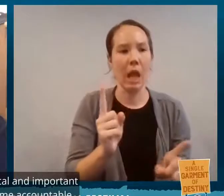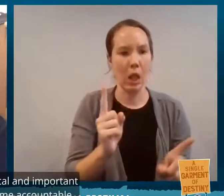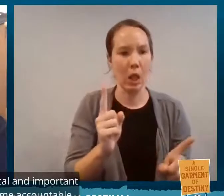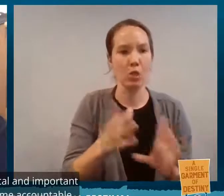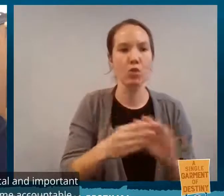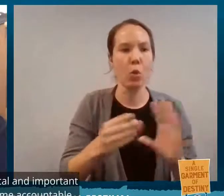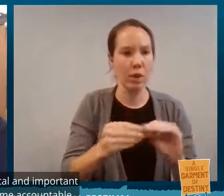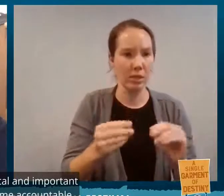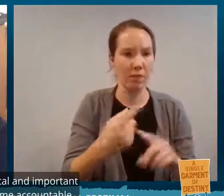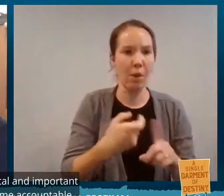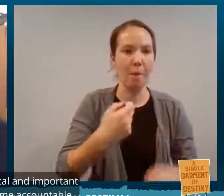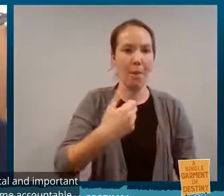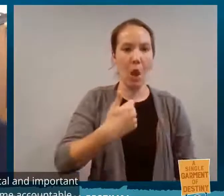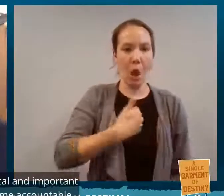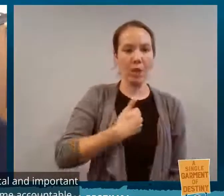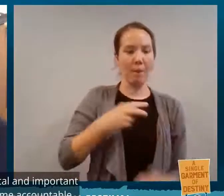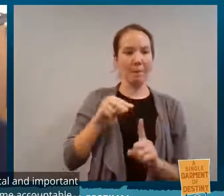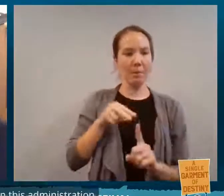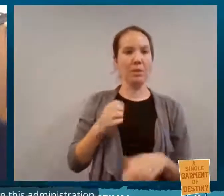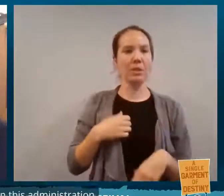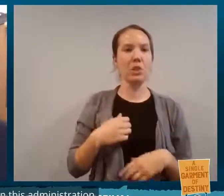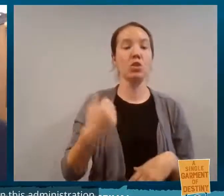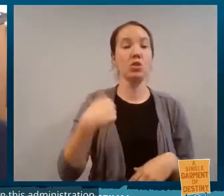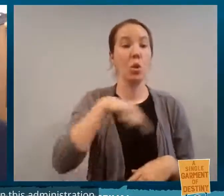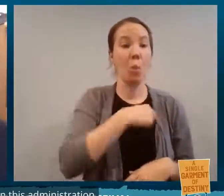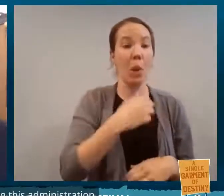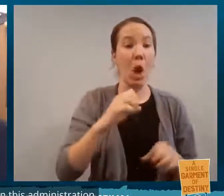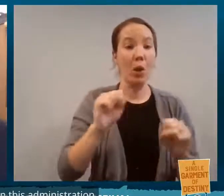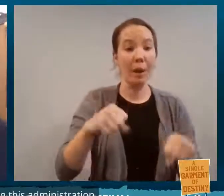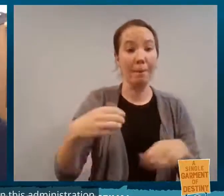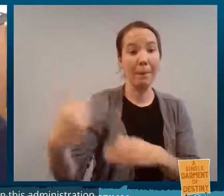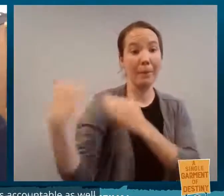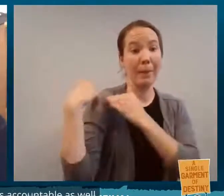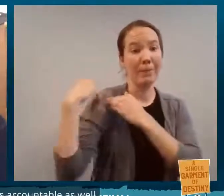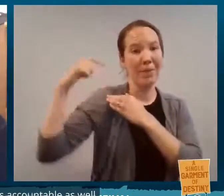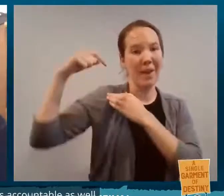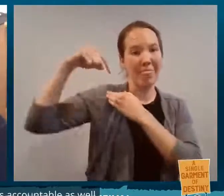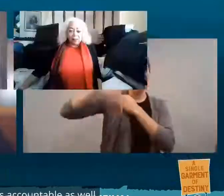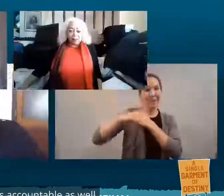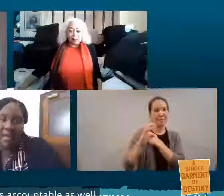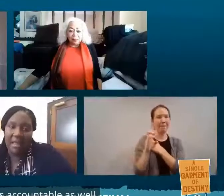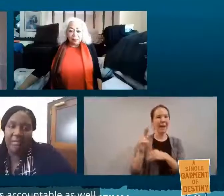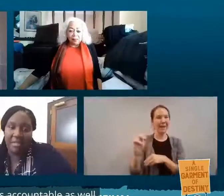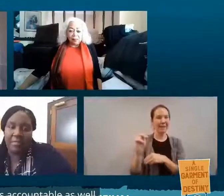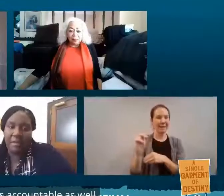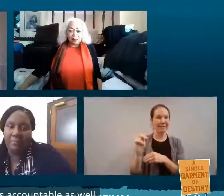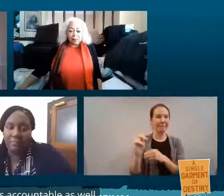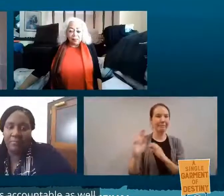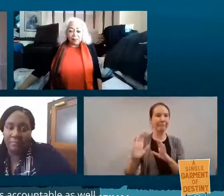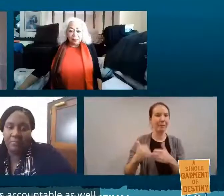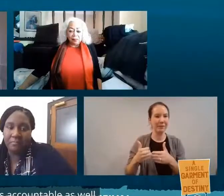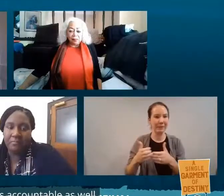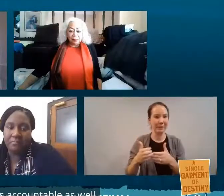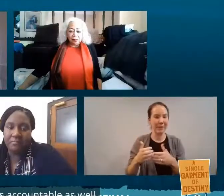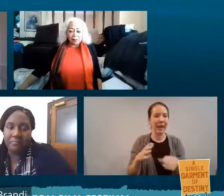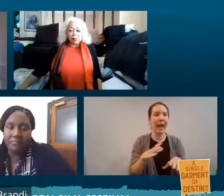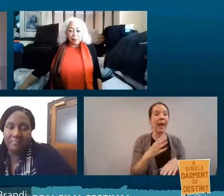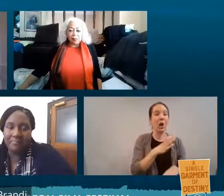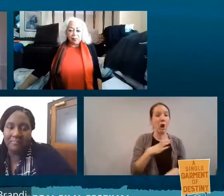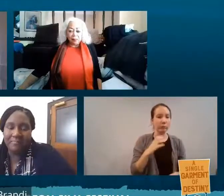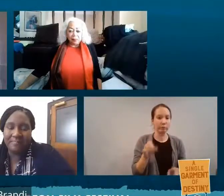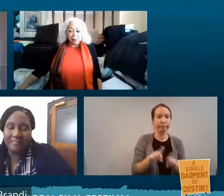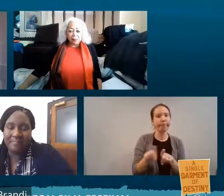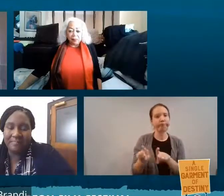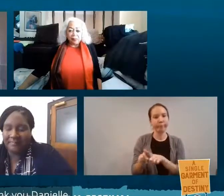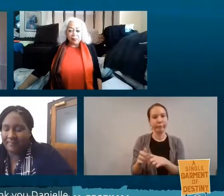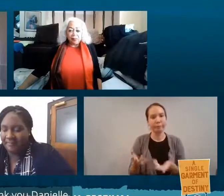and important for holding me accountable, us accountable in this administration, but also Congress accountable as well.